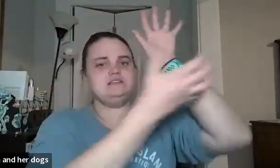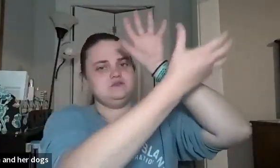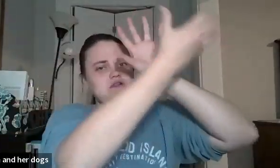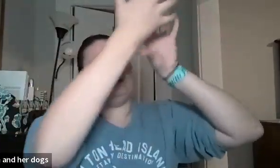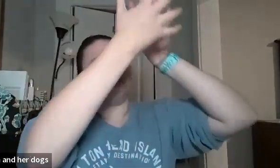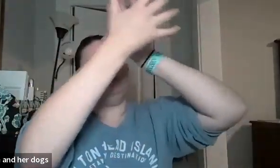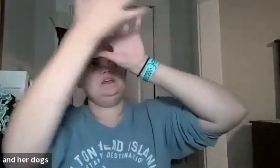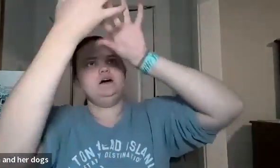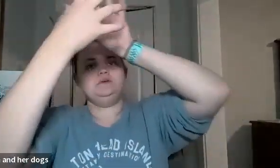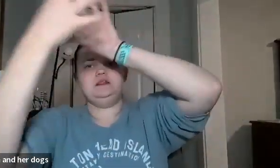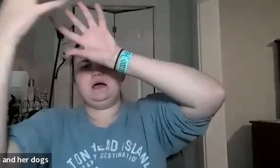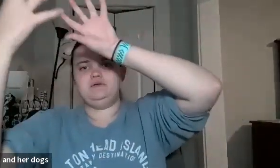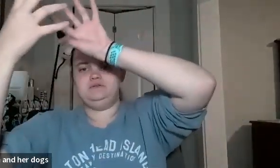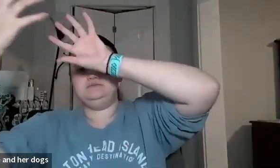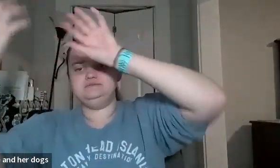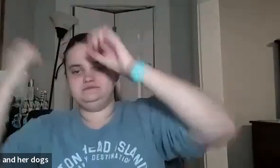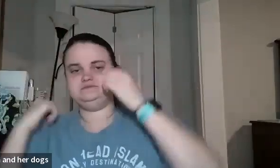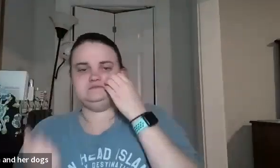so cloud's going to be up. Cloud.